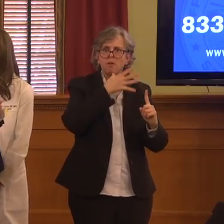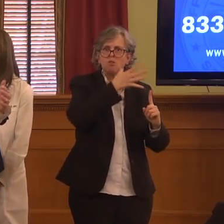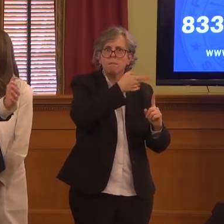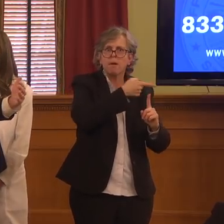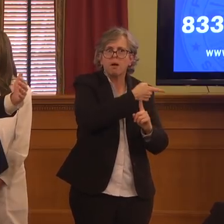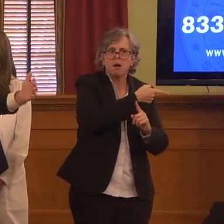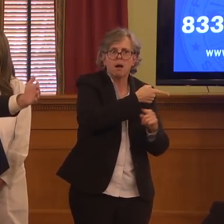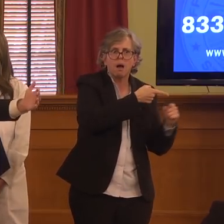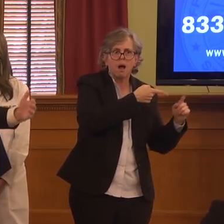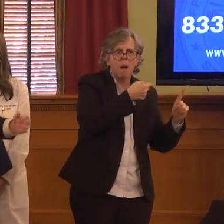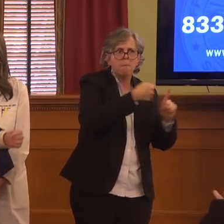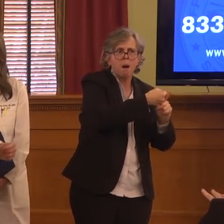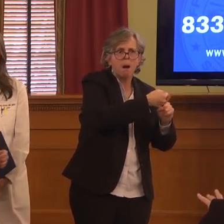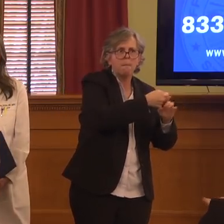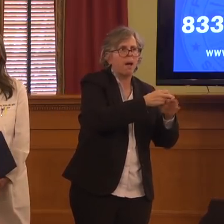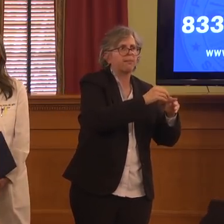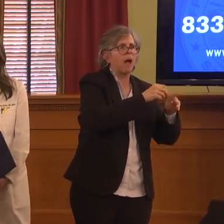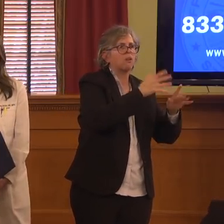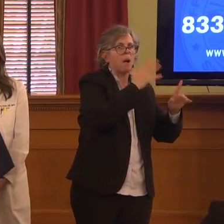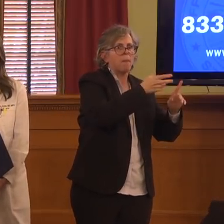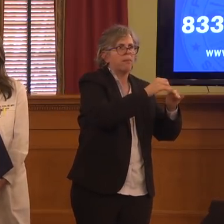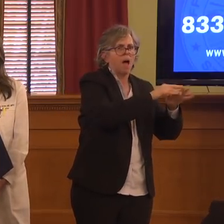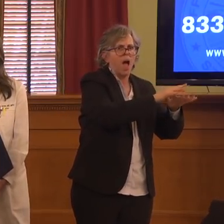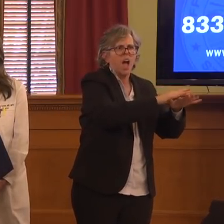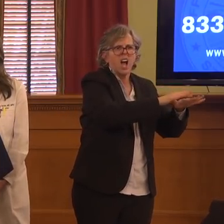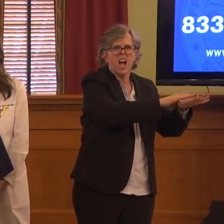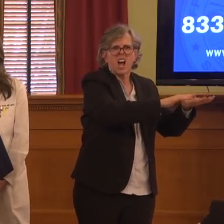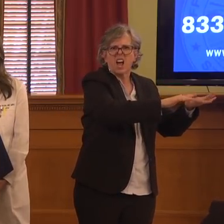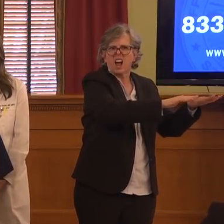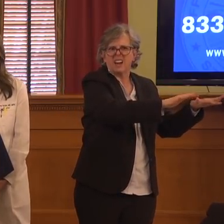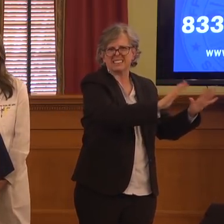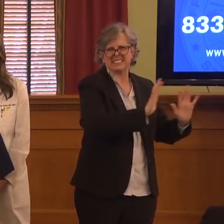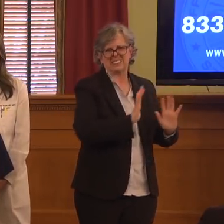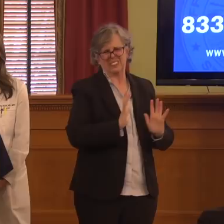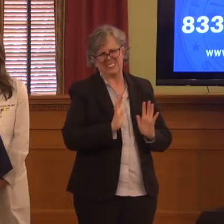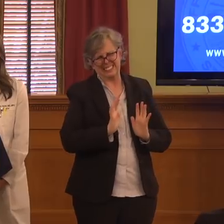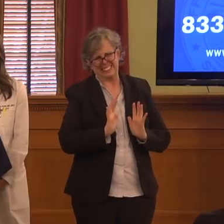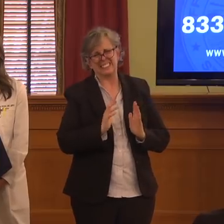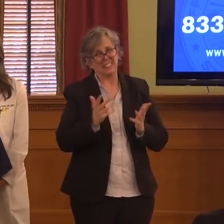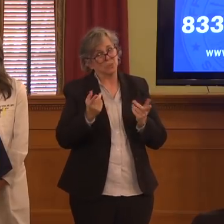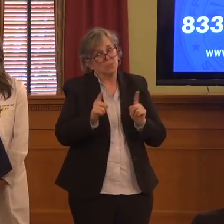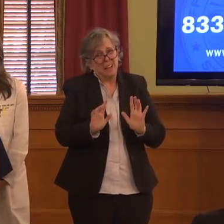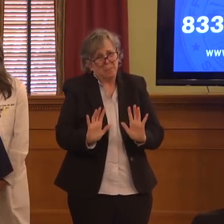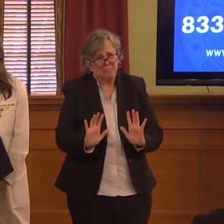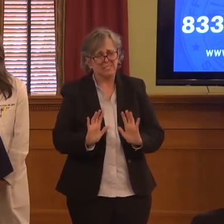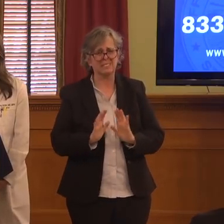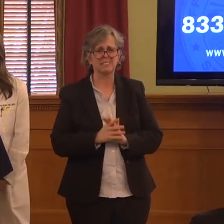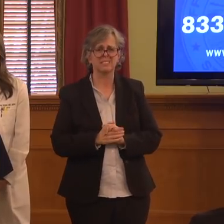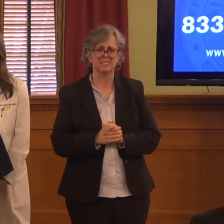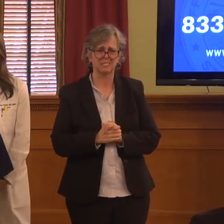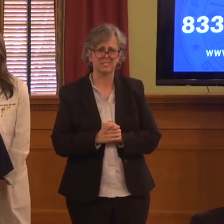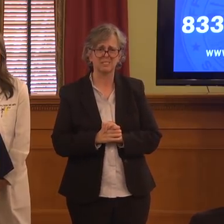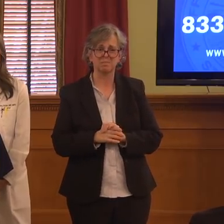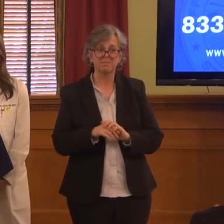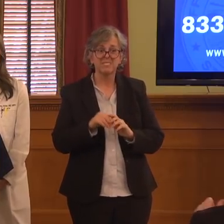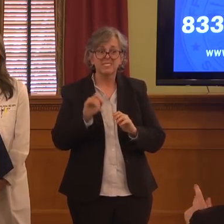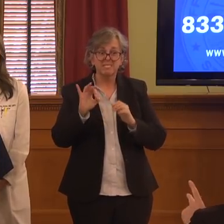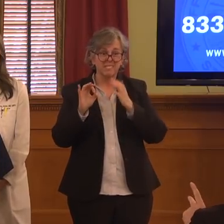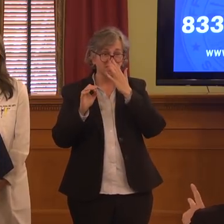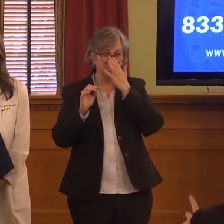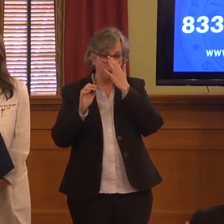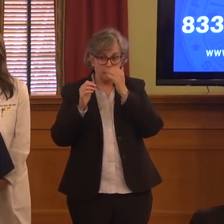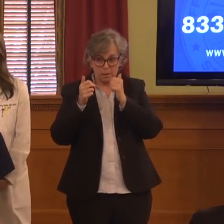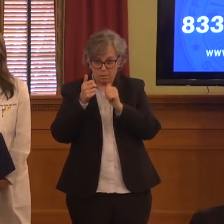go on and on and on. And that spreads, that's the way it spreads. And if every person, as